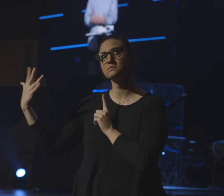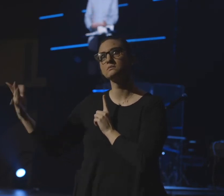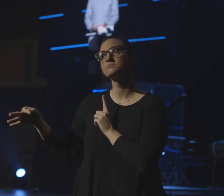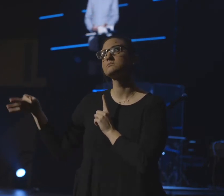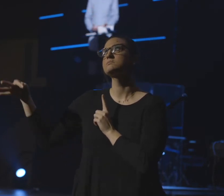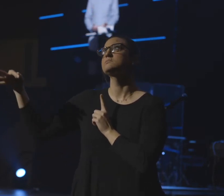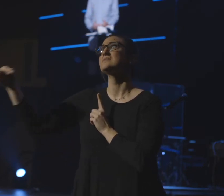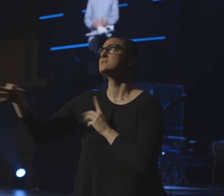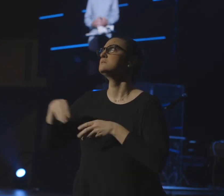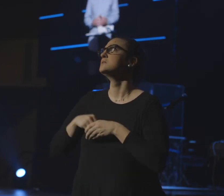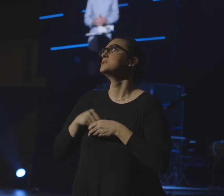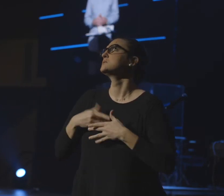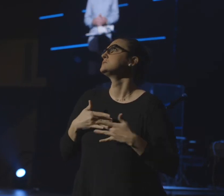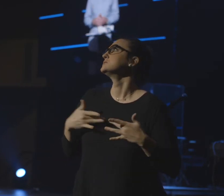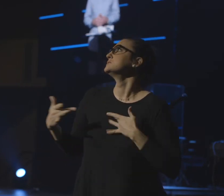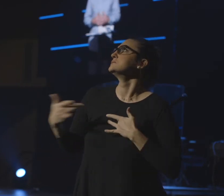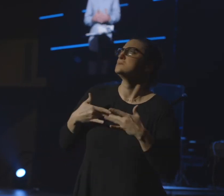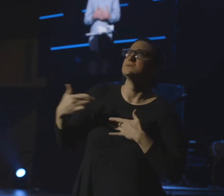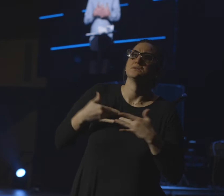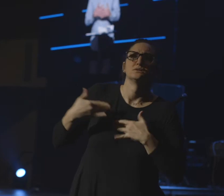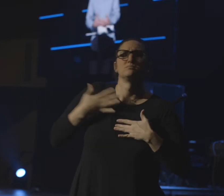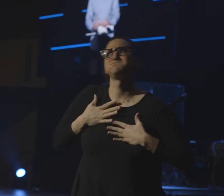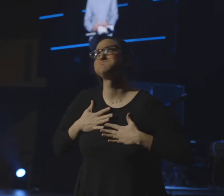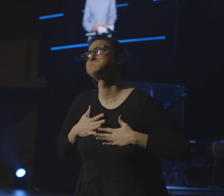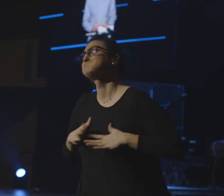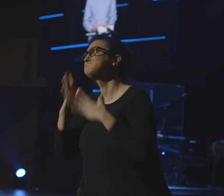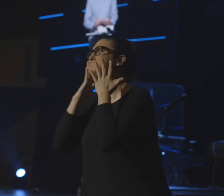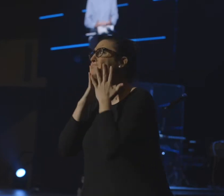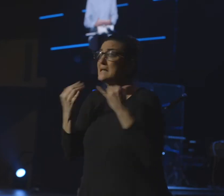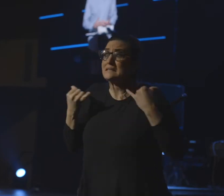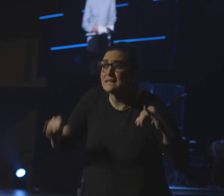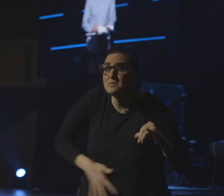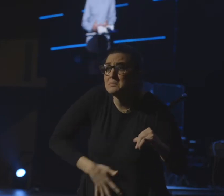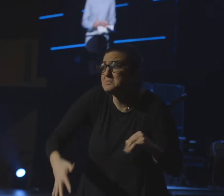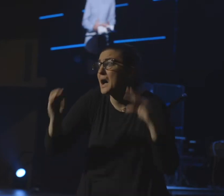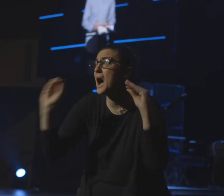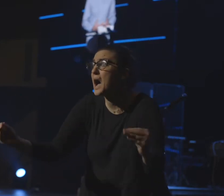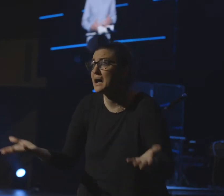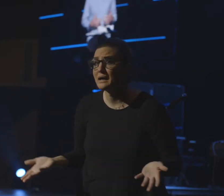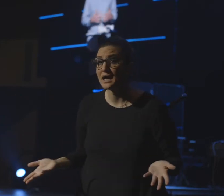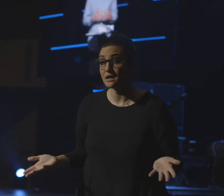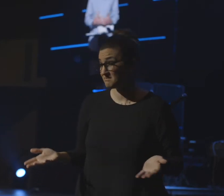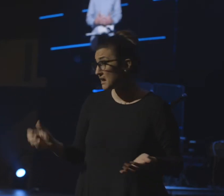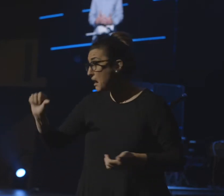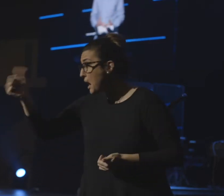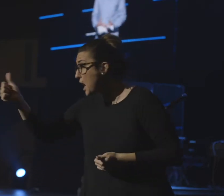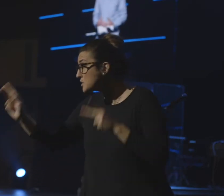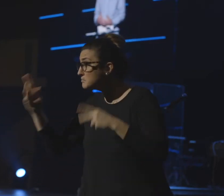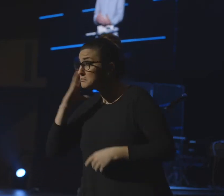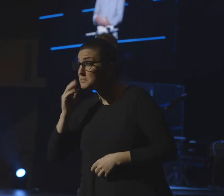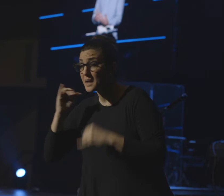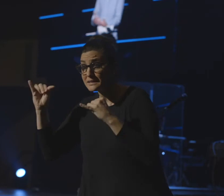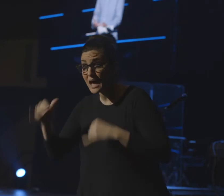promise produced greater anguish. I mean, if you want a child, let's use this example here, and don't have one, if you want to be married and you're not